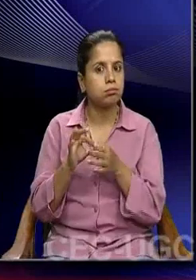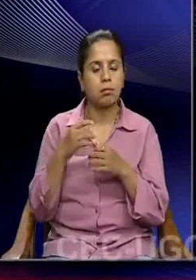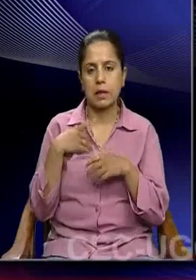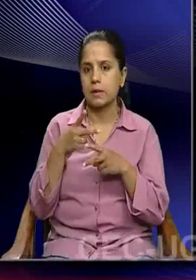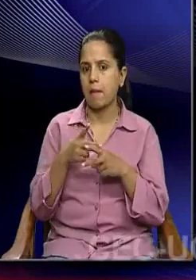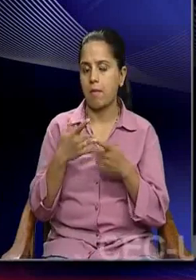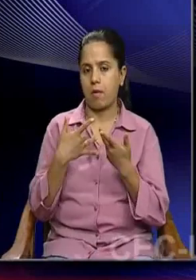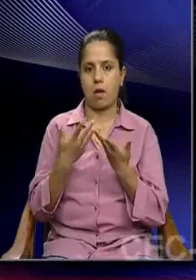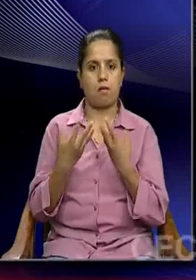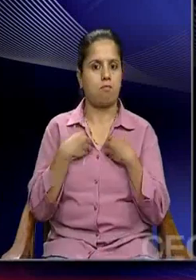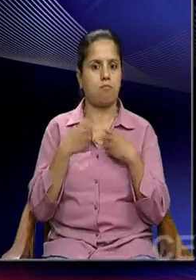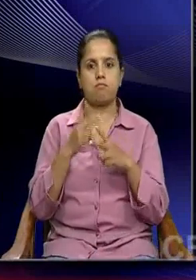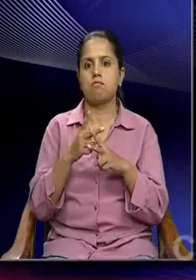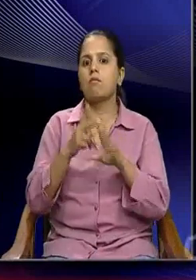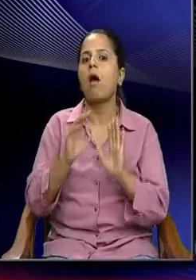existence.